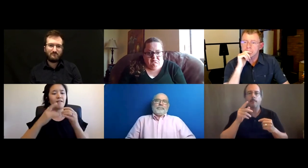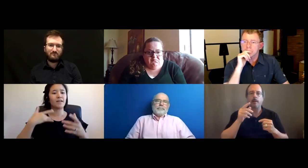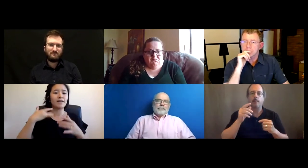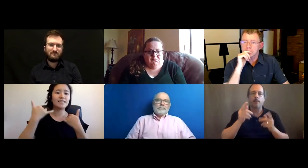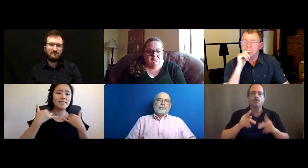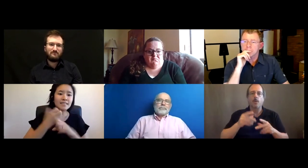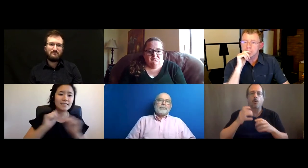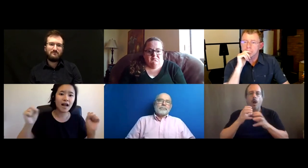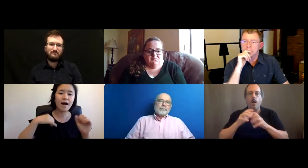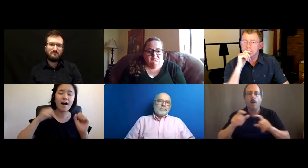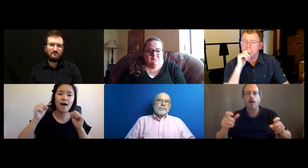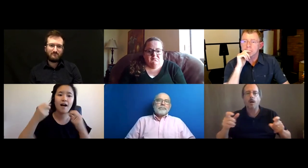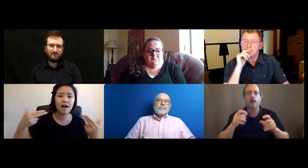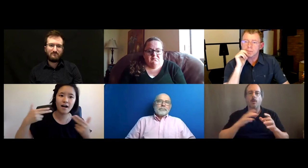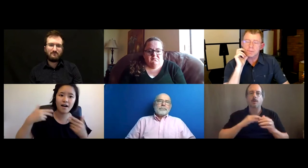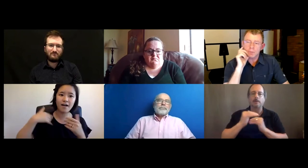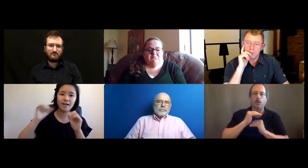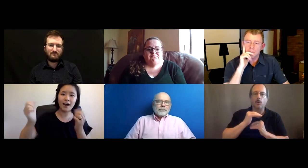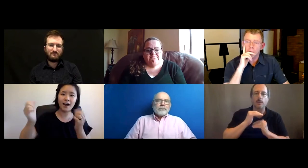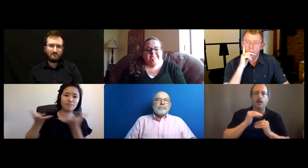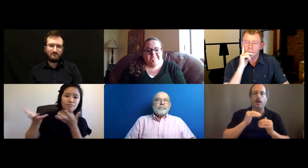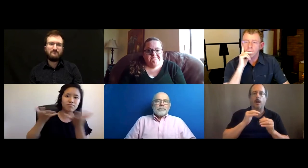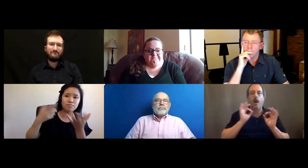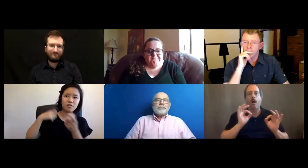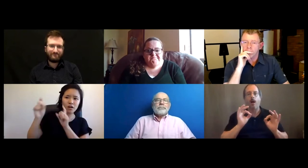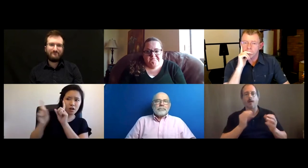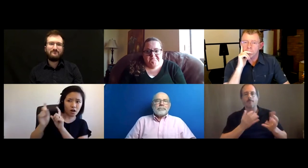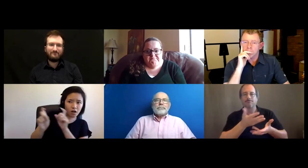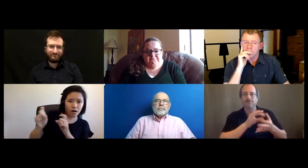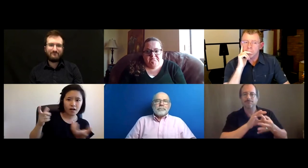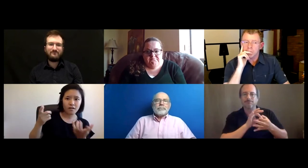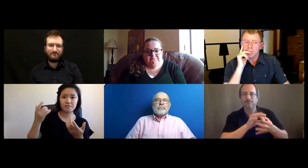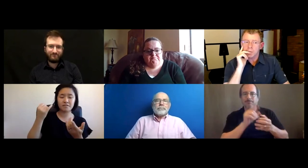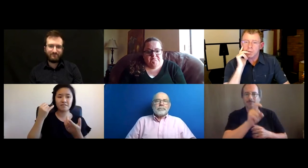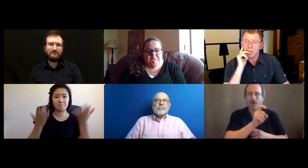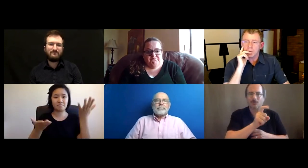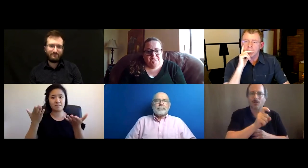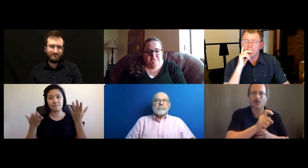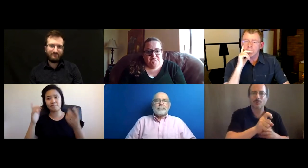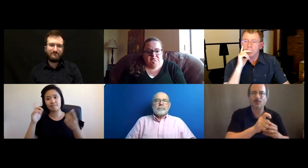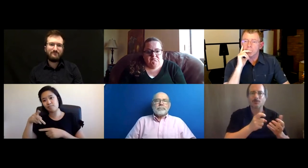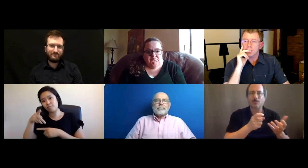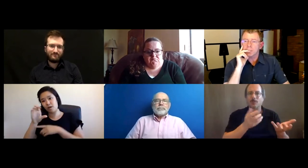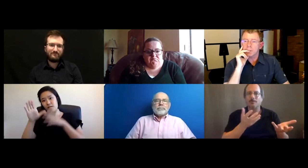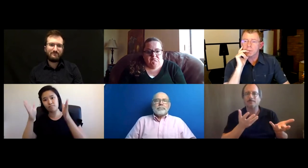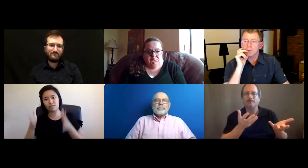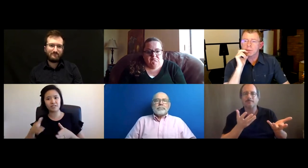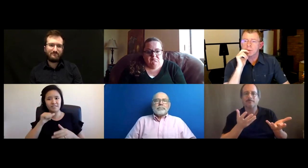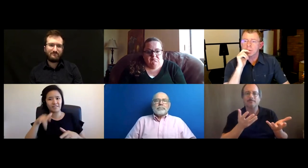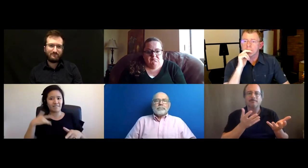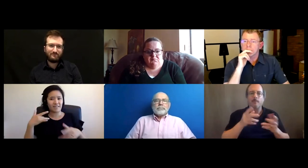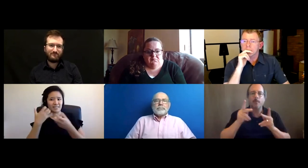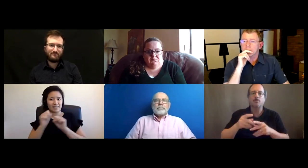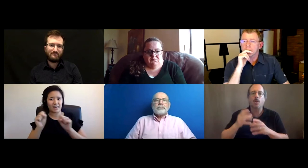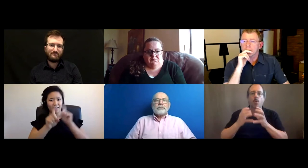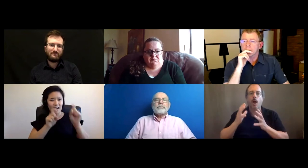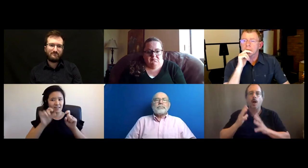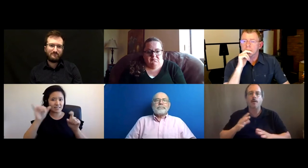large population of Caucasian individuals. I need to find places and spaces where I feel safe. And I'm not